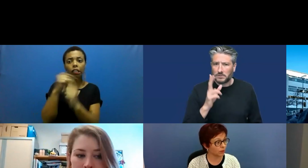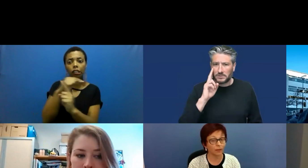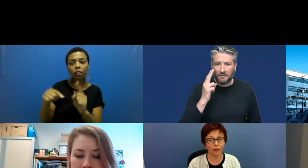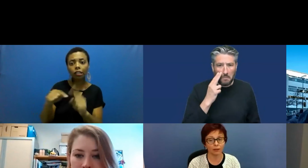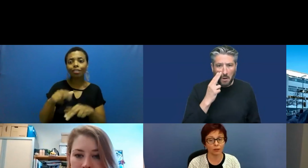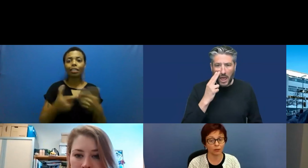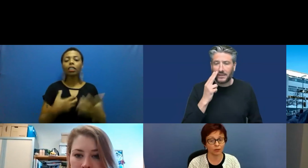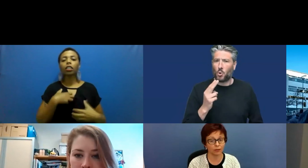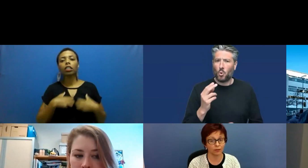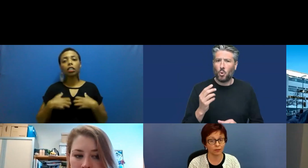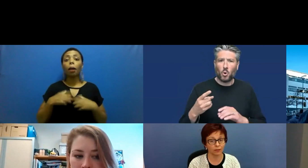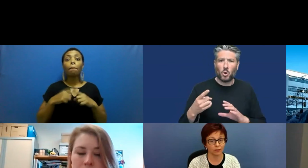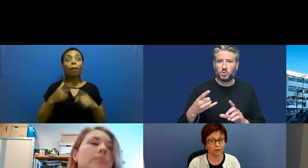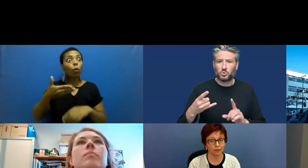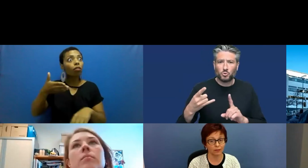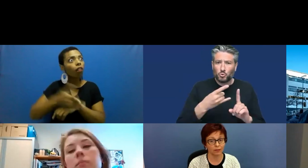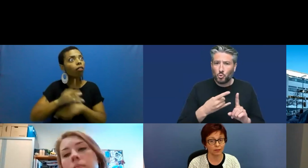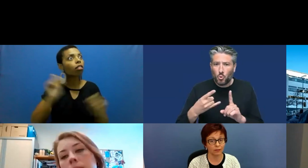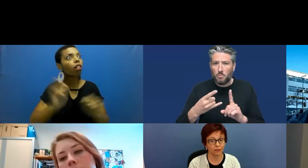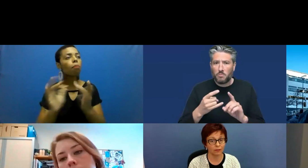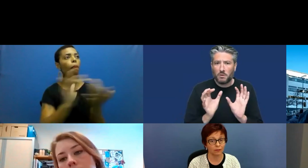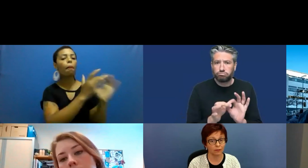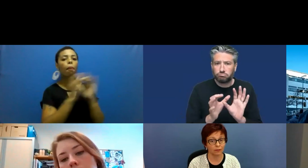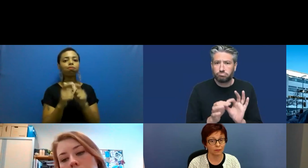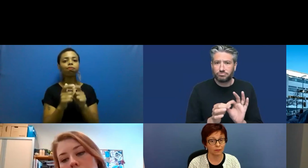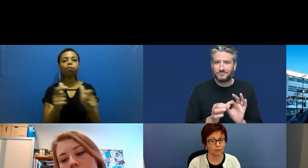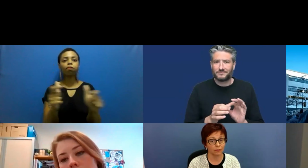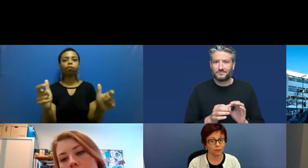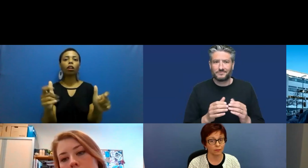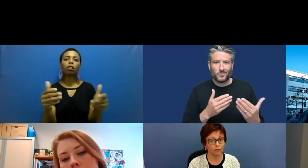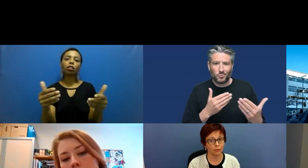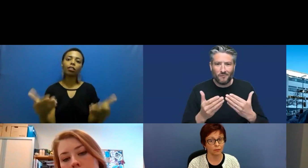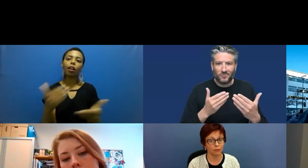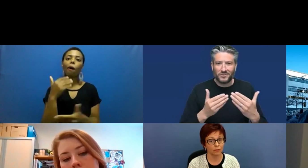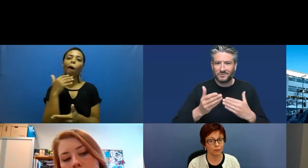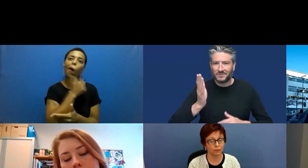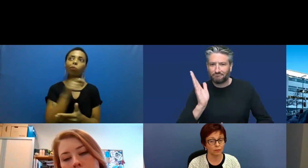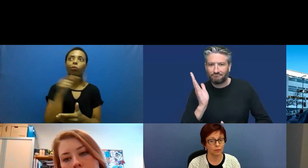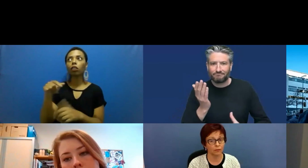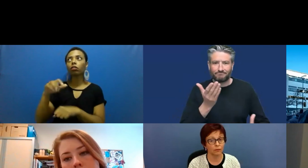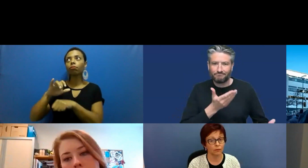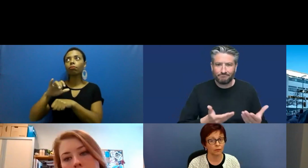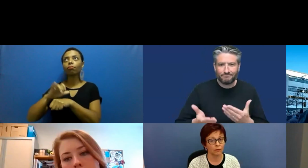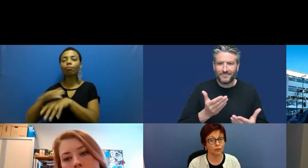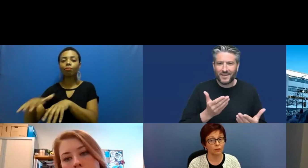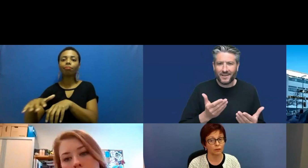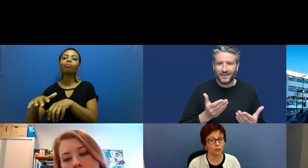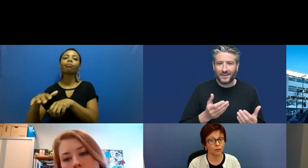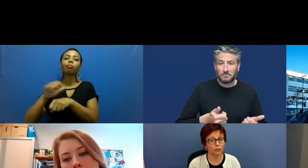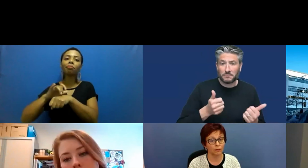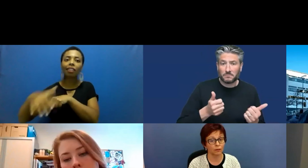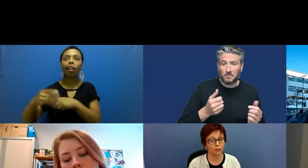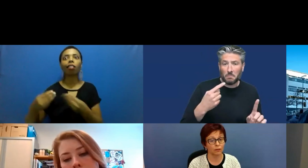more possibilities, but there is also negative effects. How do you view these?